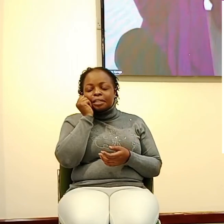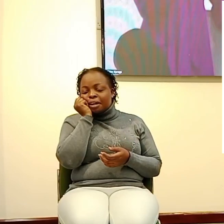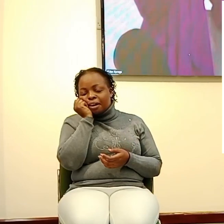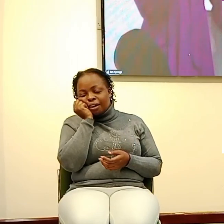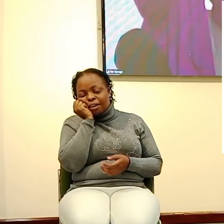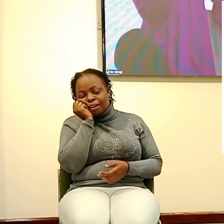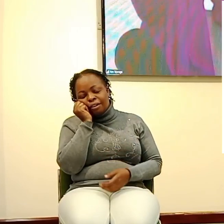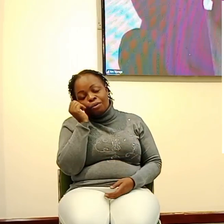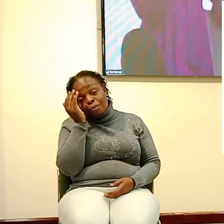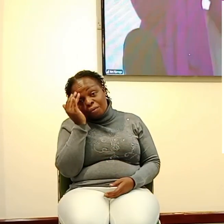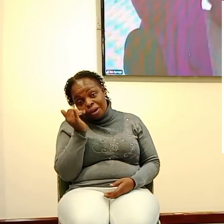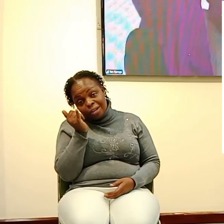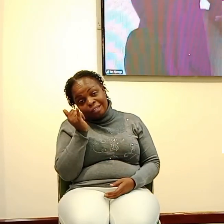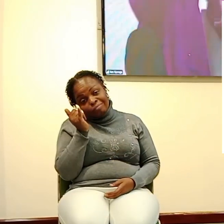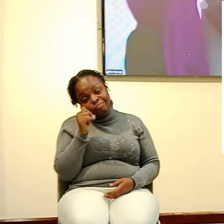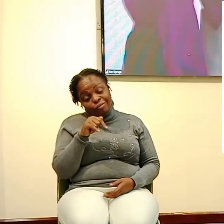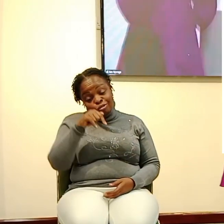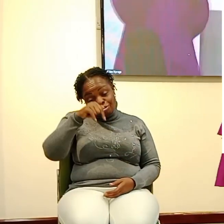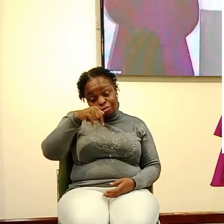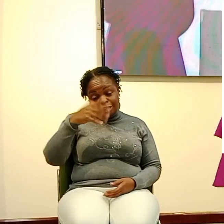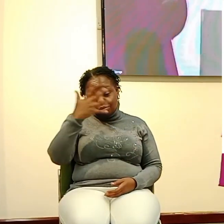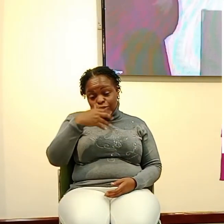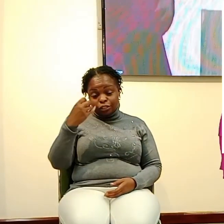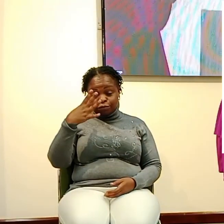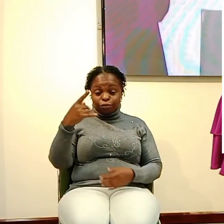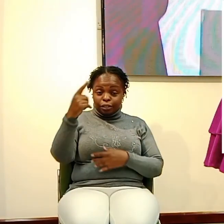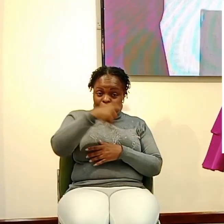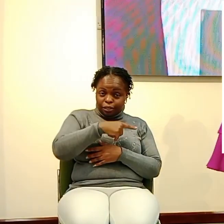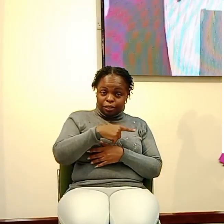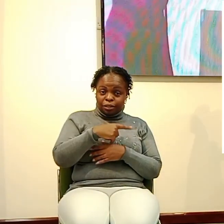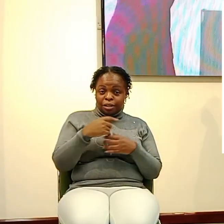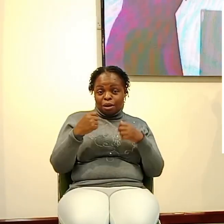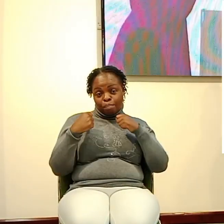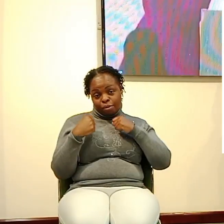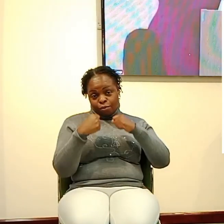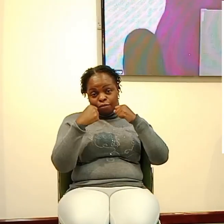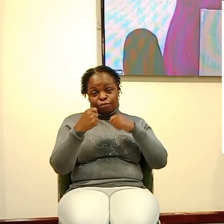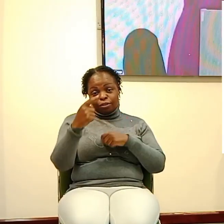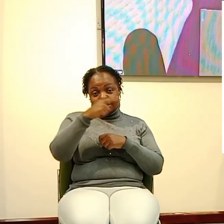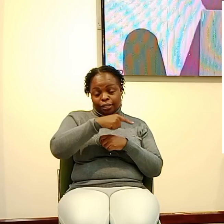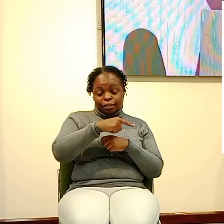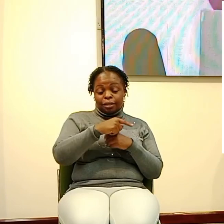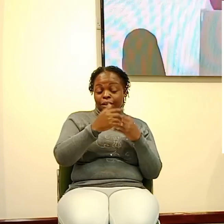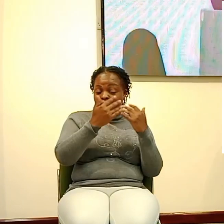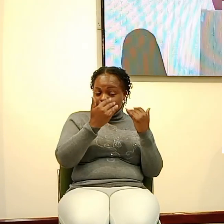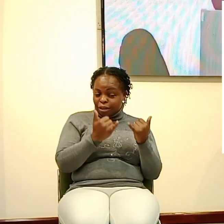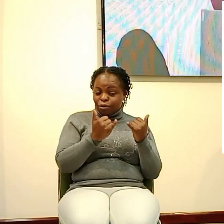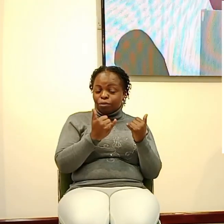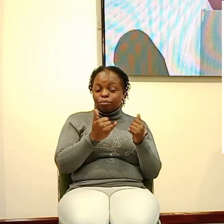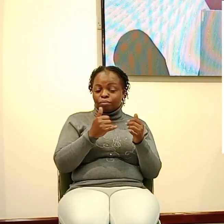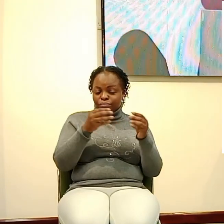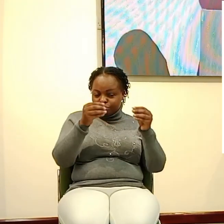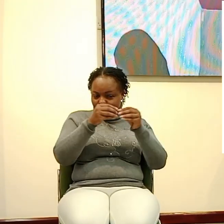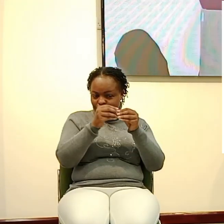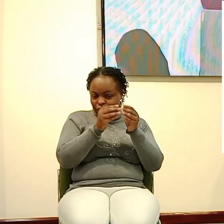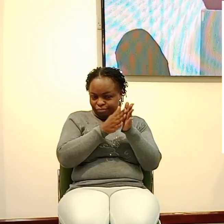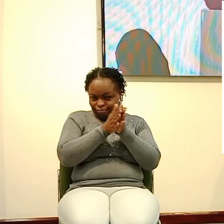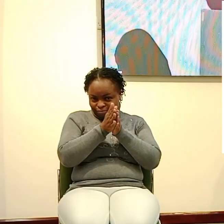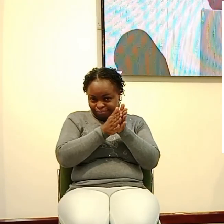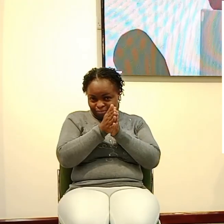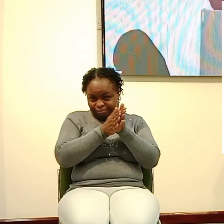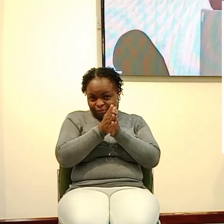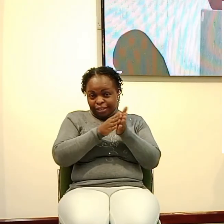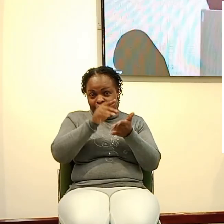It's a beautiful and powerful day. So we are getting into the meat of the meeting. We said we are talking to one another. That's what the Mheshimiwa told us,